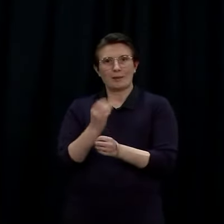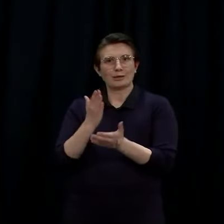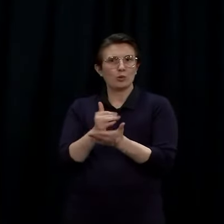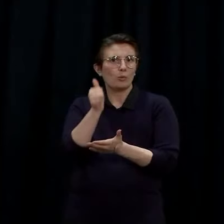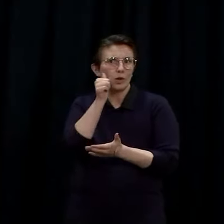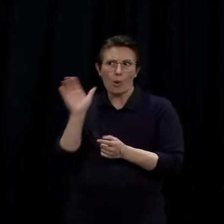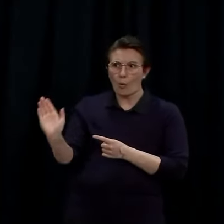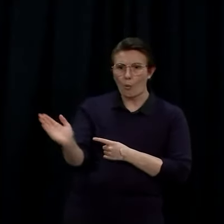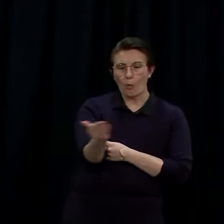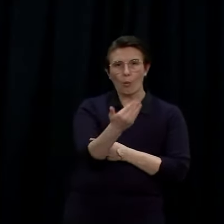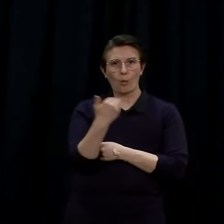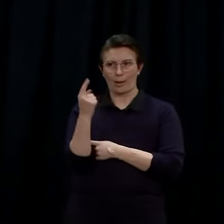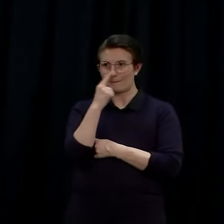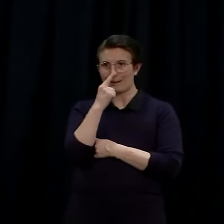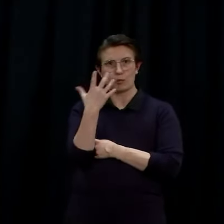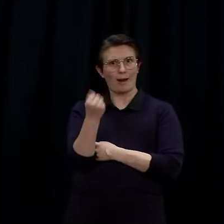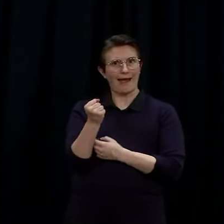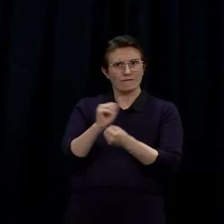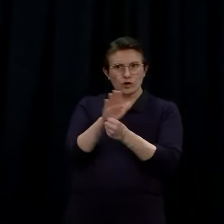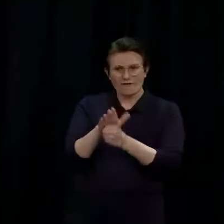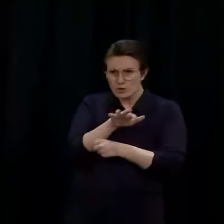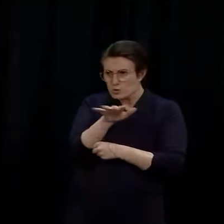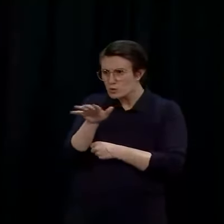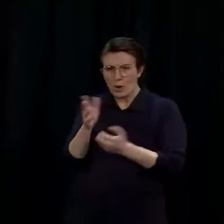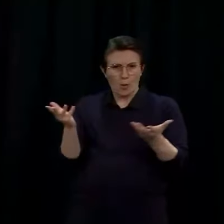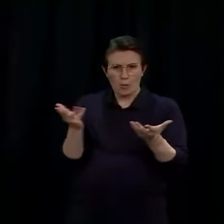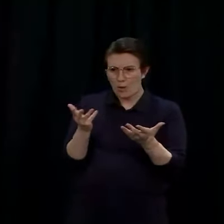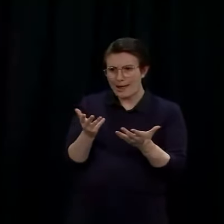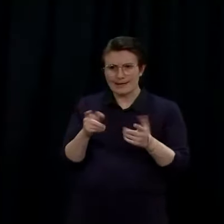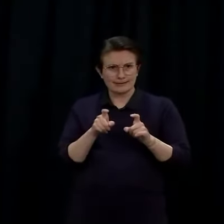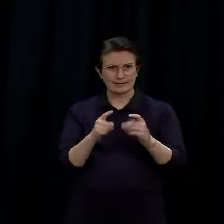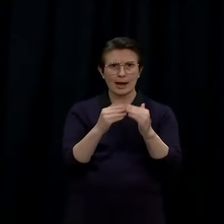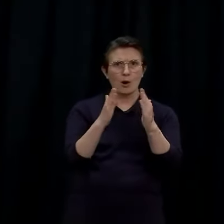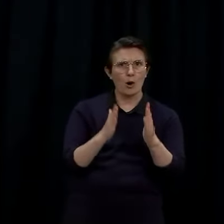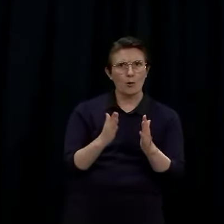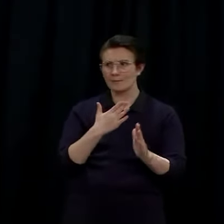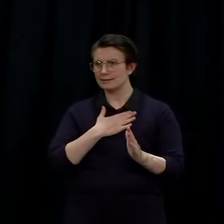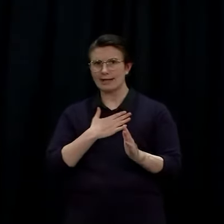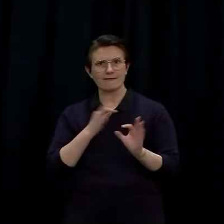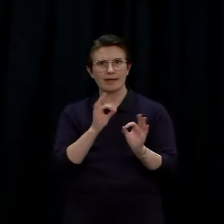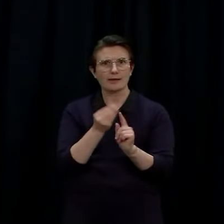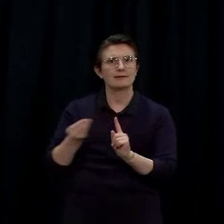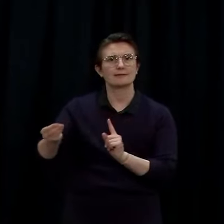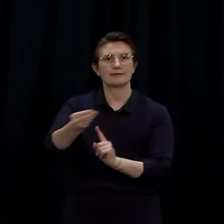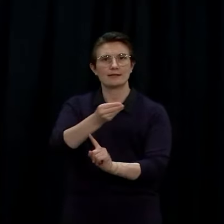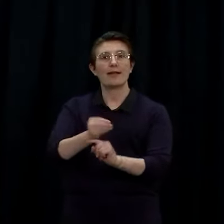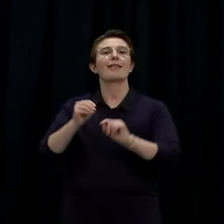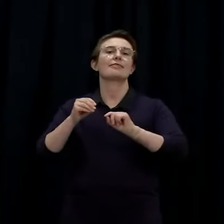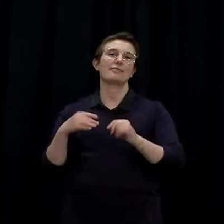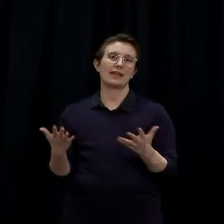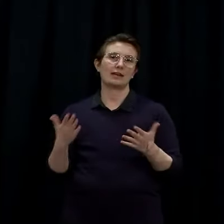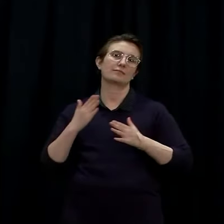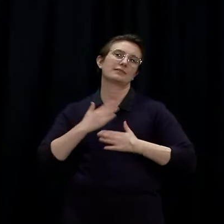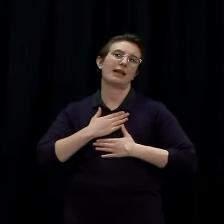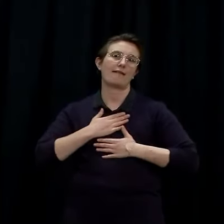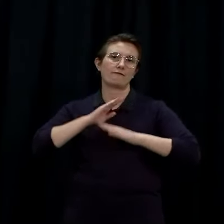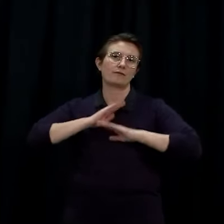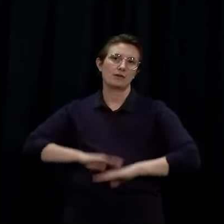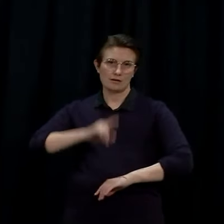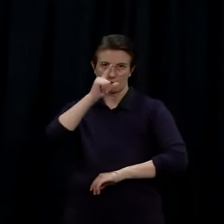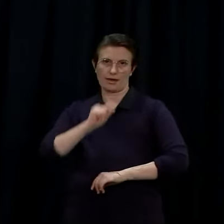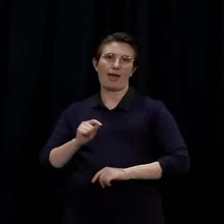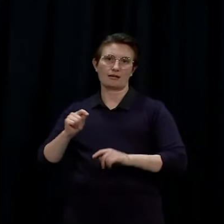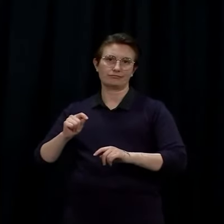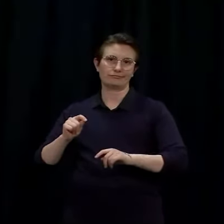isolated. I know there will be a couple of basic questions about these decisions, so let me cover them off quickly